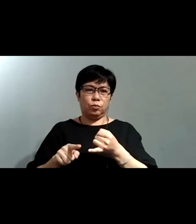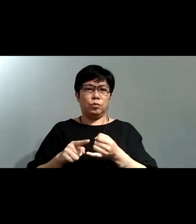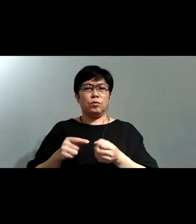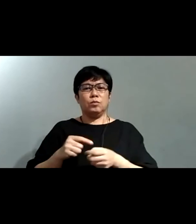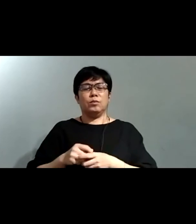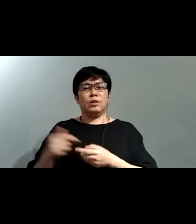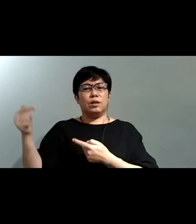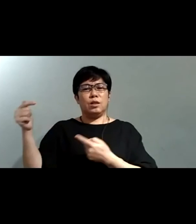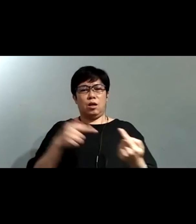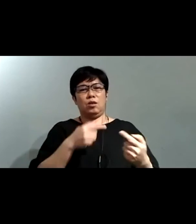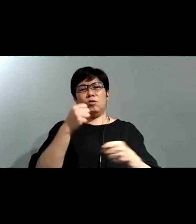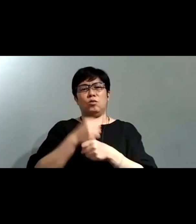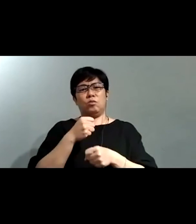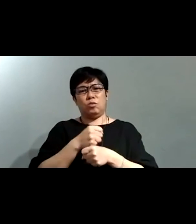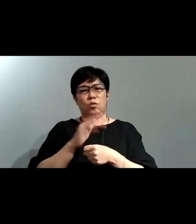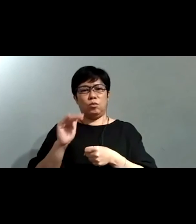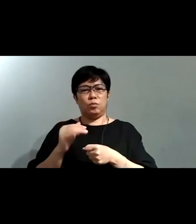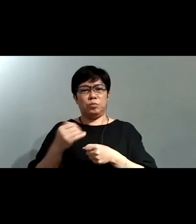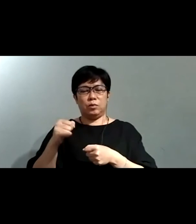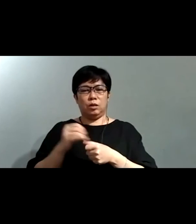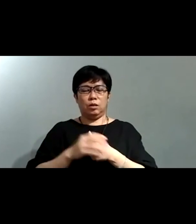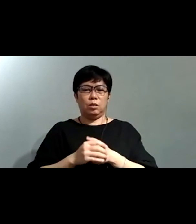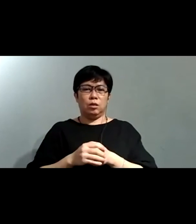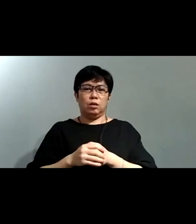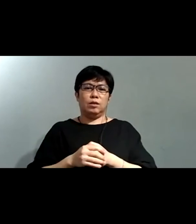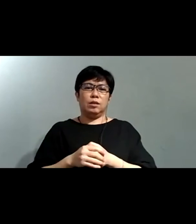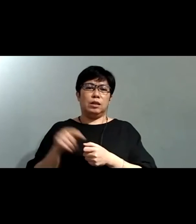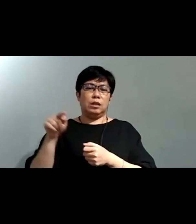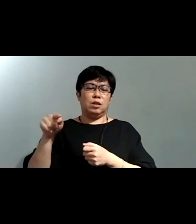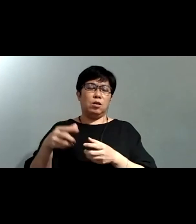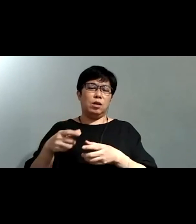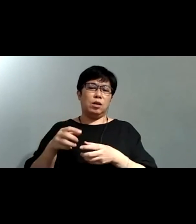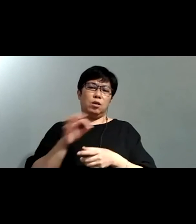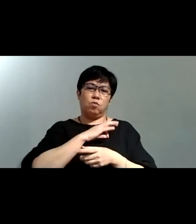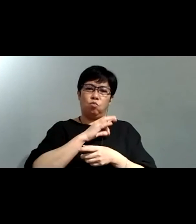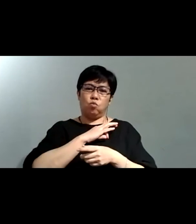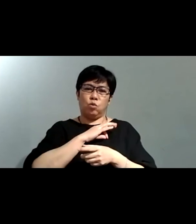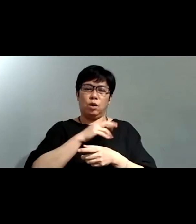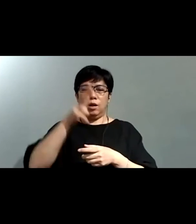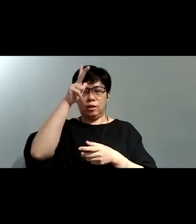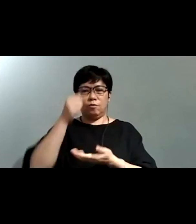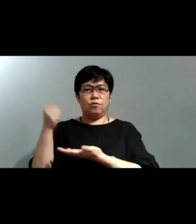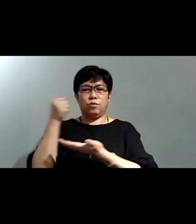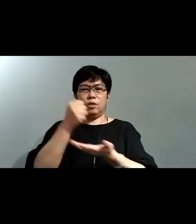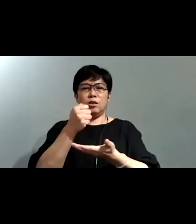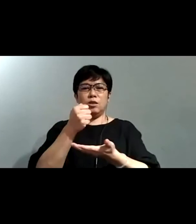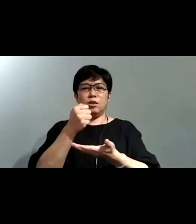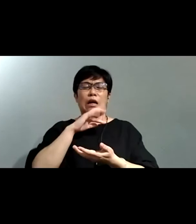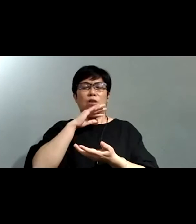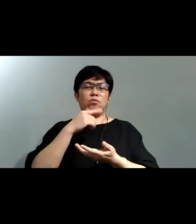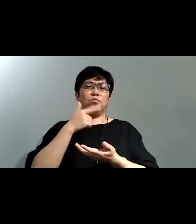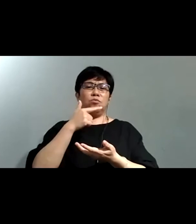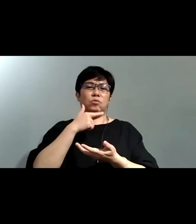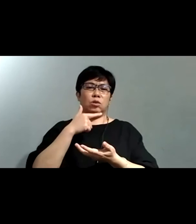funded by the government and you should not do something not welcomed by the government. So we come out and develop this social